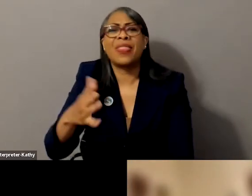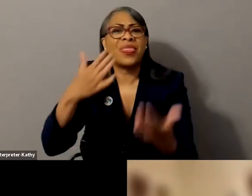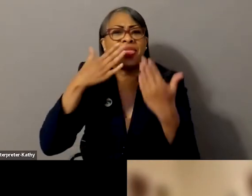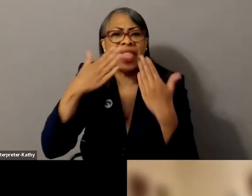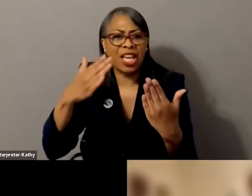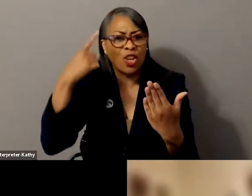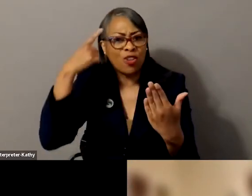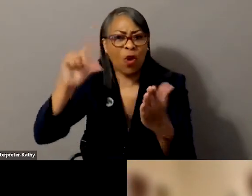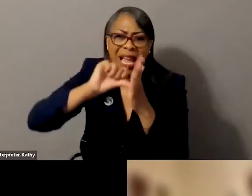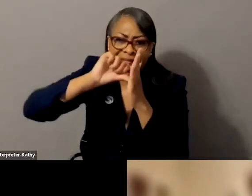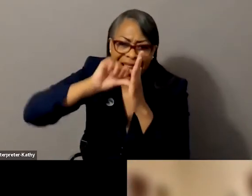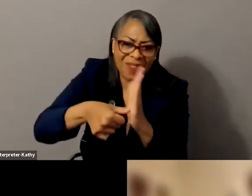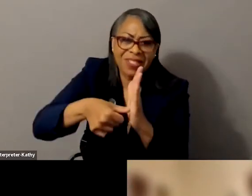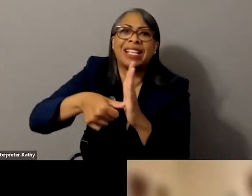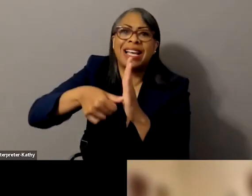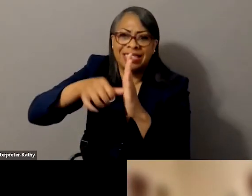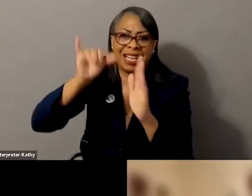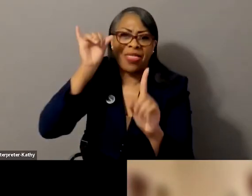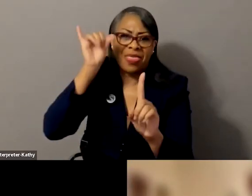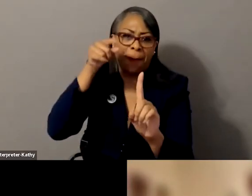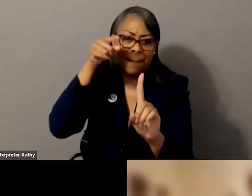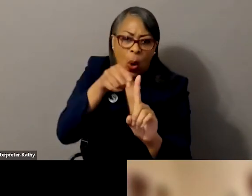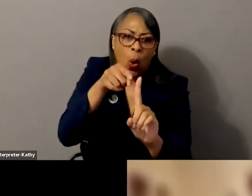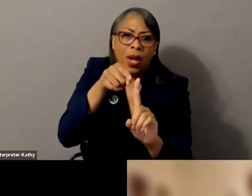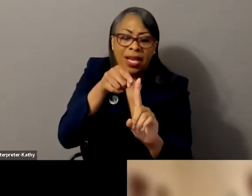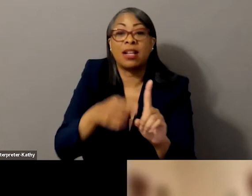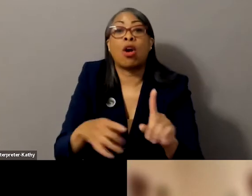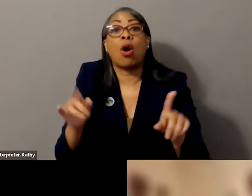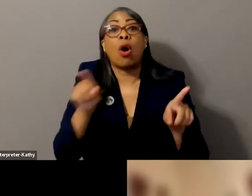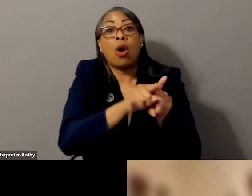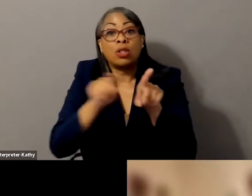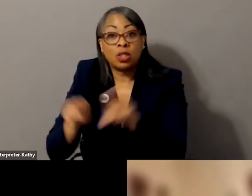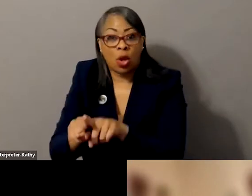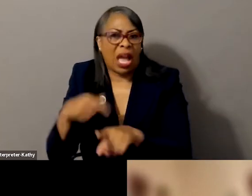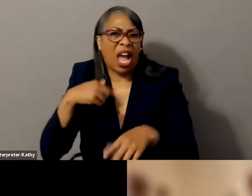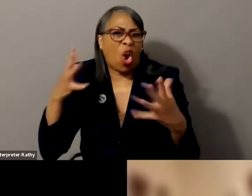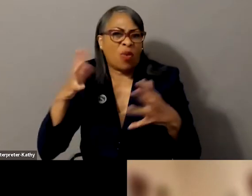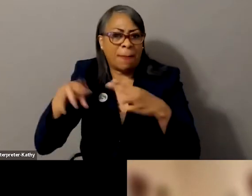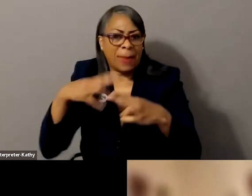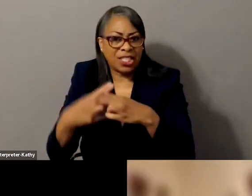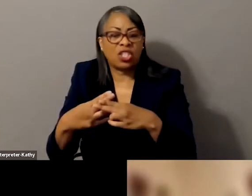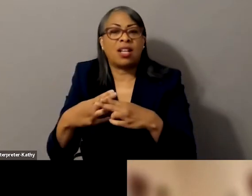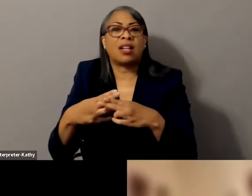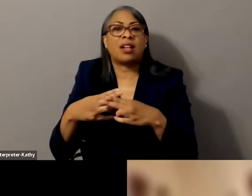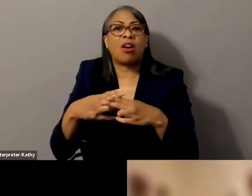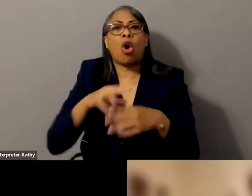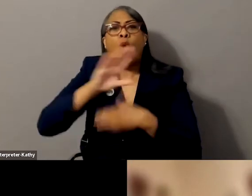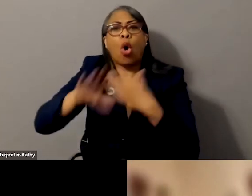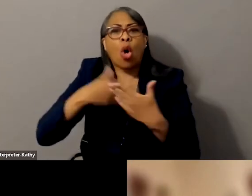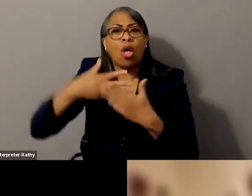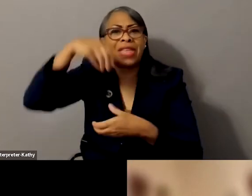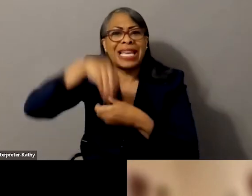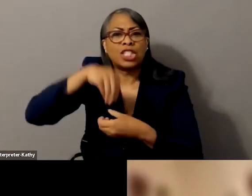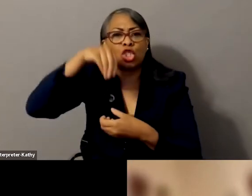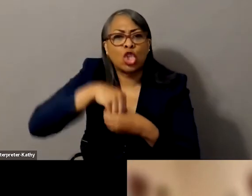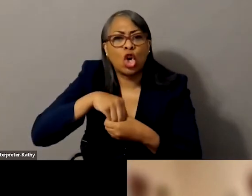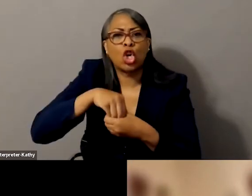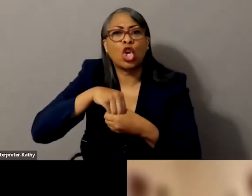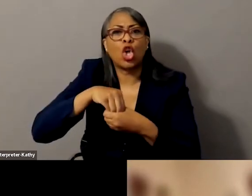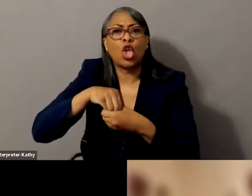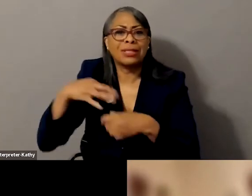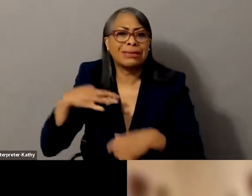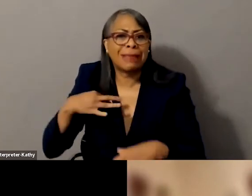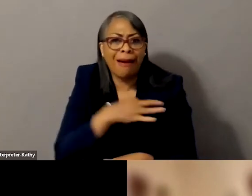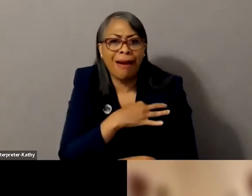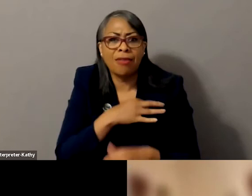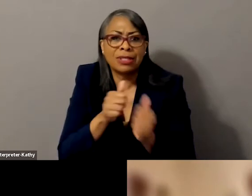a point. Also, again, as I mentioned earlier, it pushes all of the internal parties together.